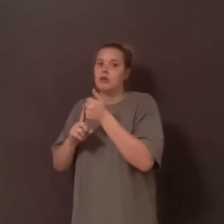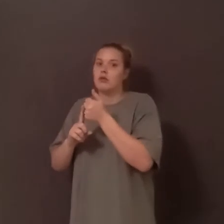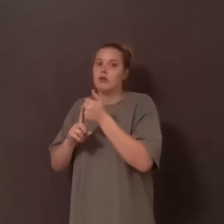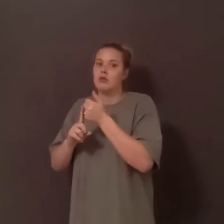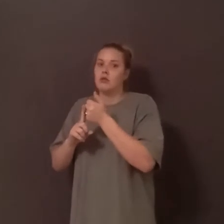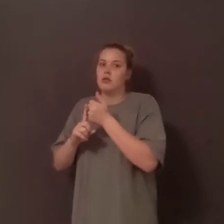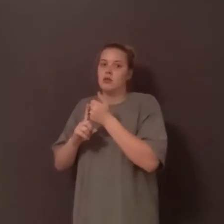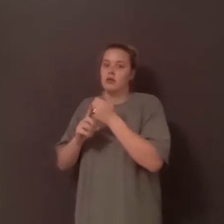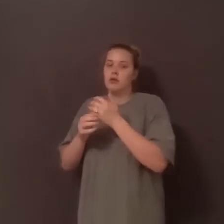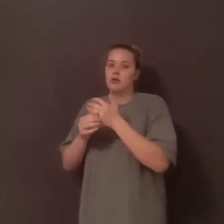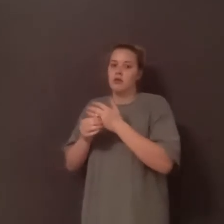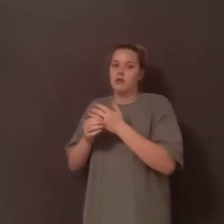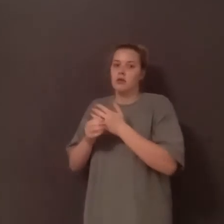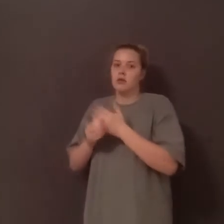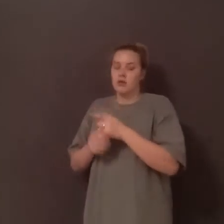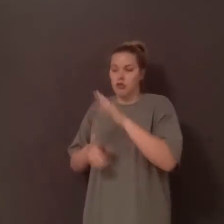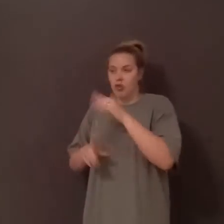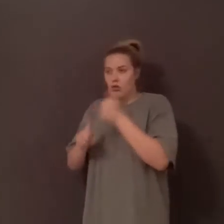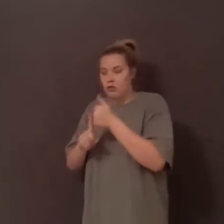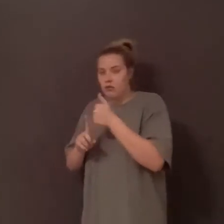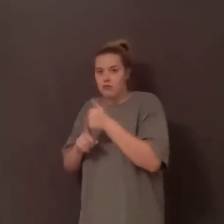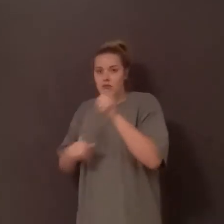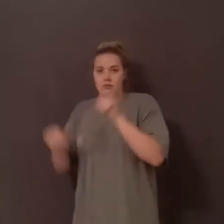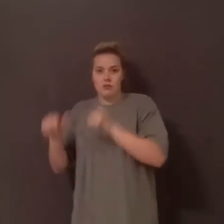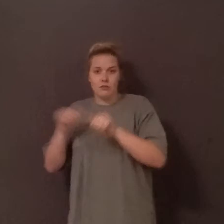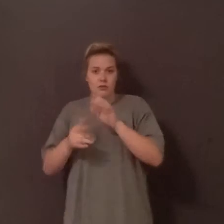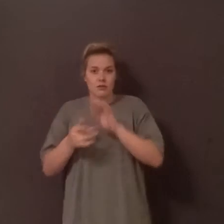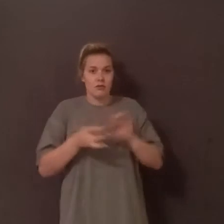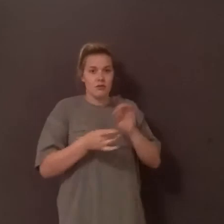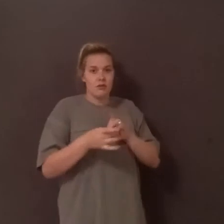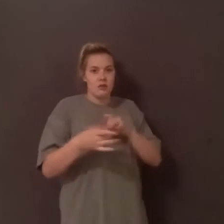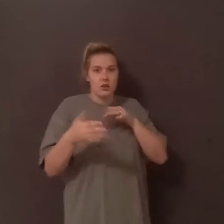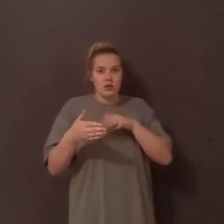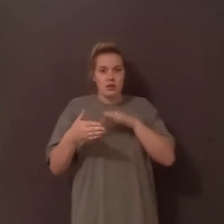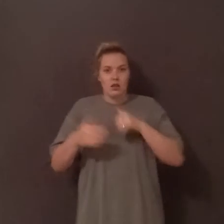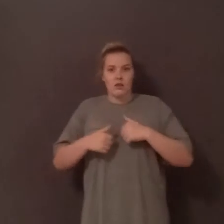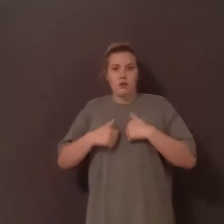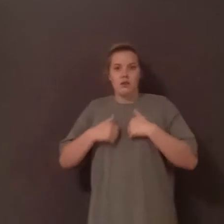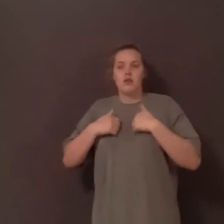Wait, hold on. Yourself and life Yeah. Scientology, the word means study of life, study of knowledge.